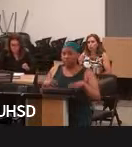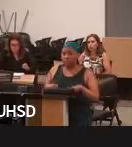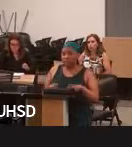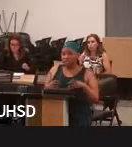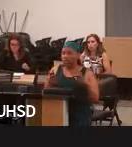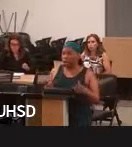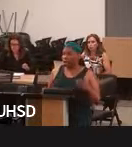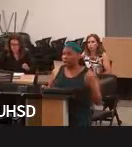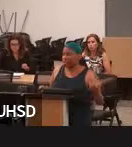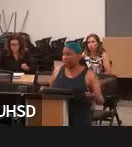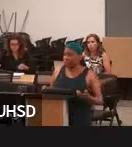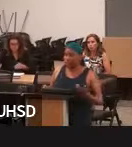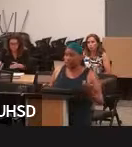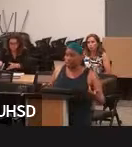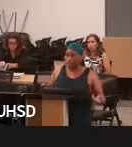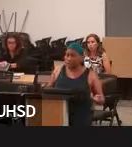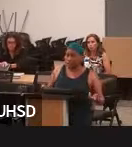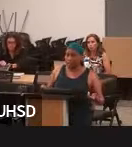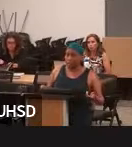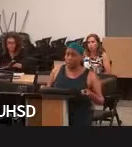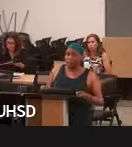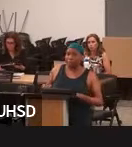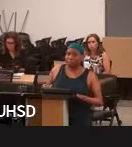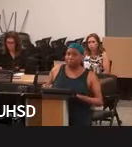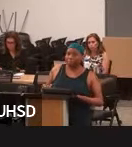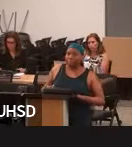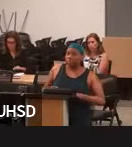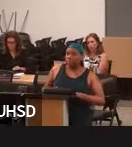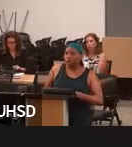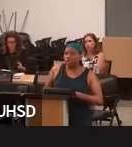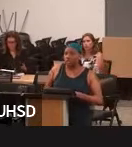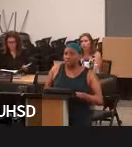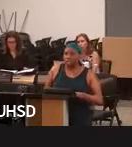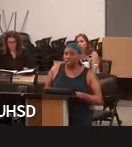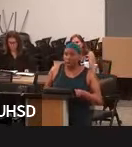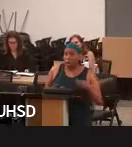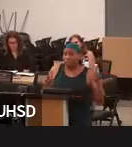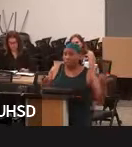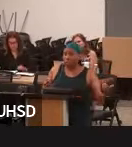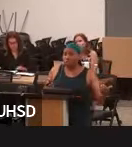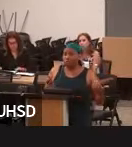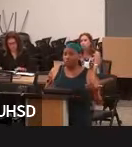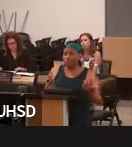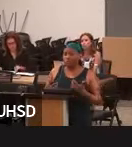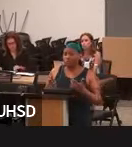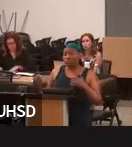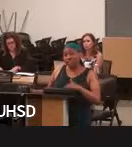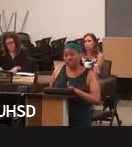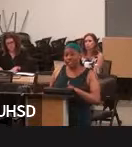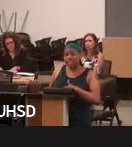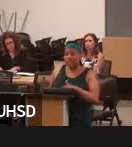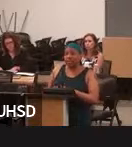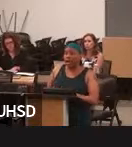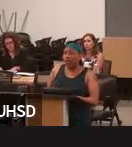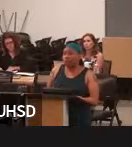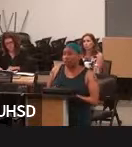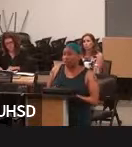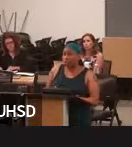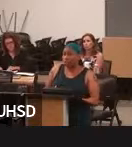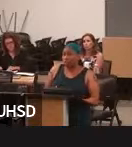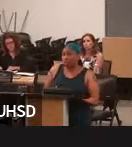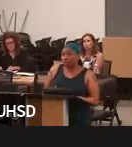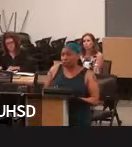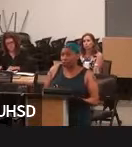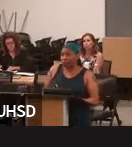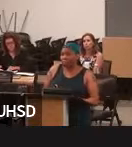strategies and responses around hate speech in the district. We will also like to see opportunities for restorative justice for